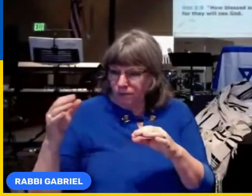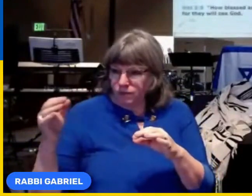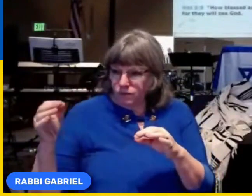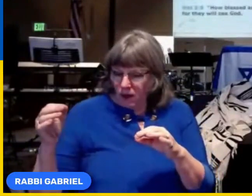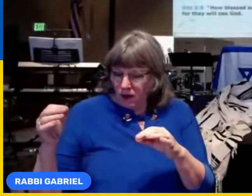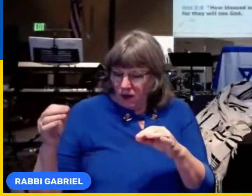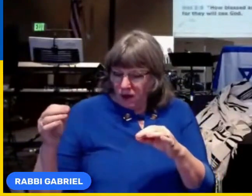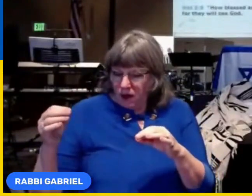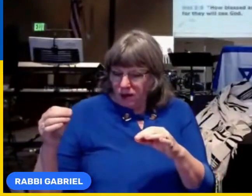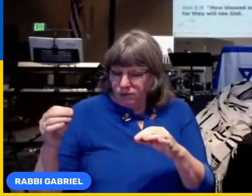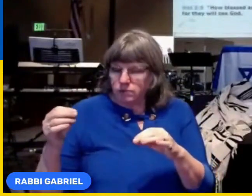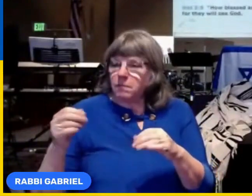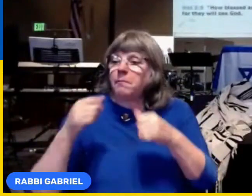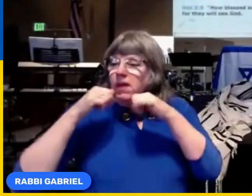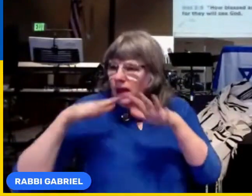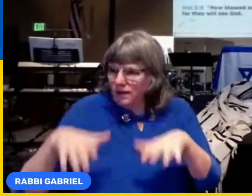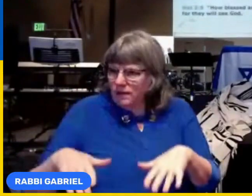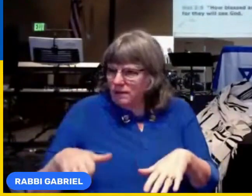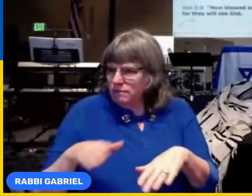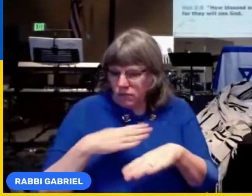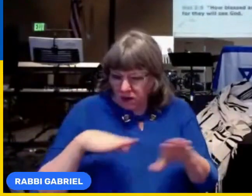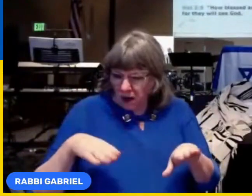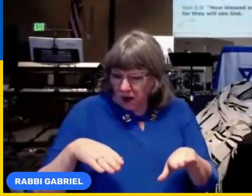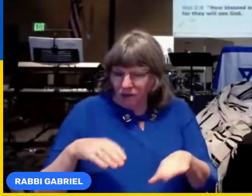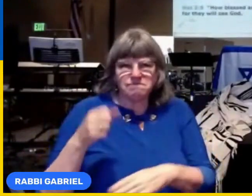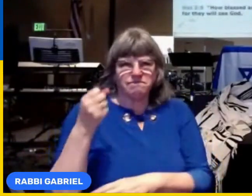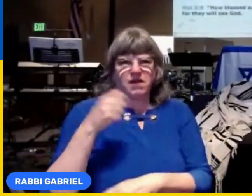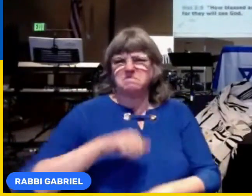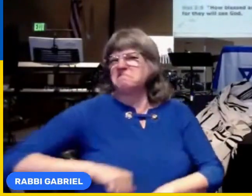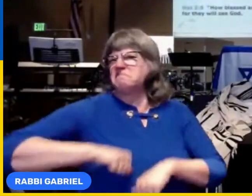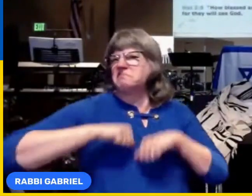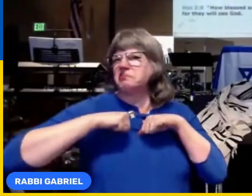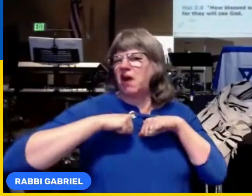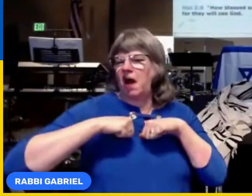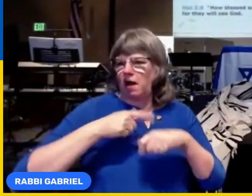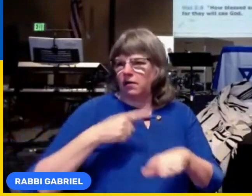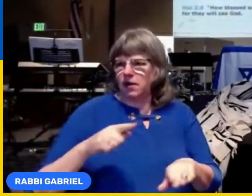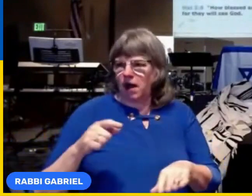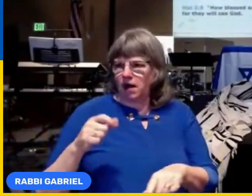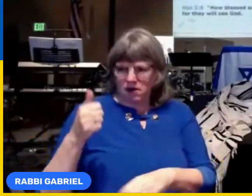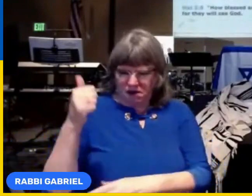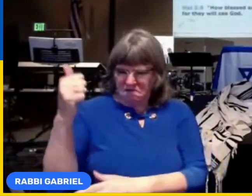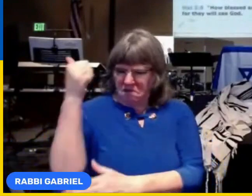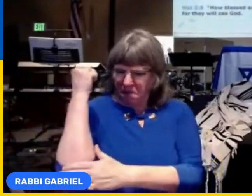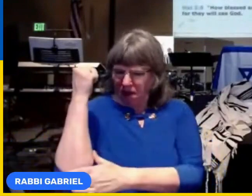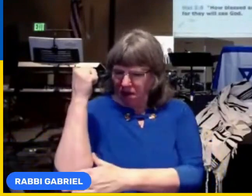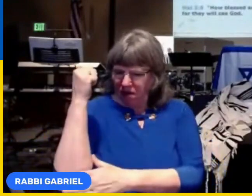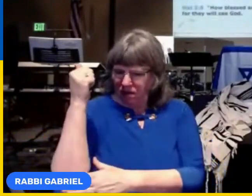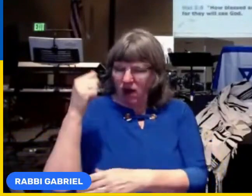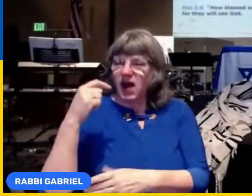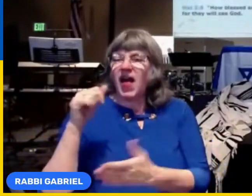arrogant, who often fall into a ditch they dug themselves.